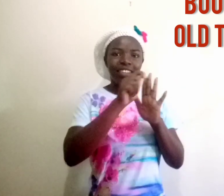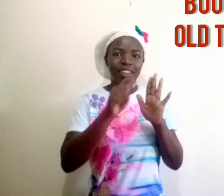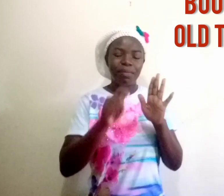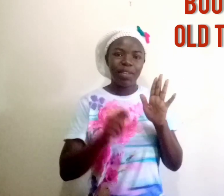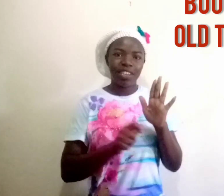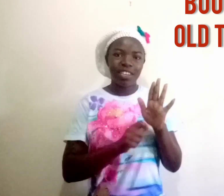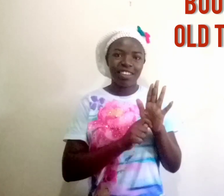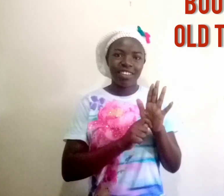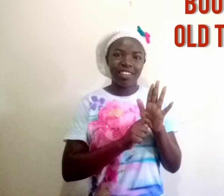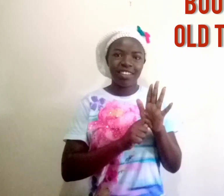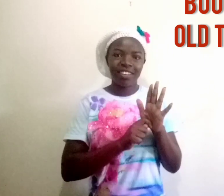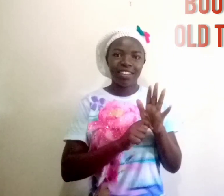Testament.